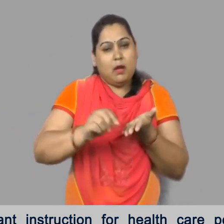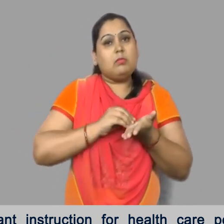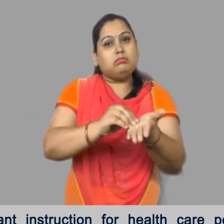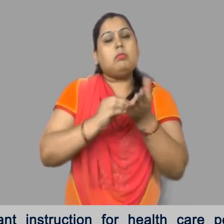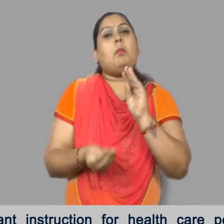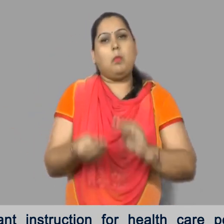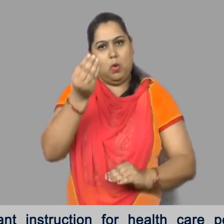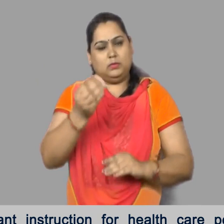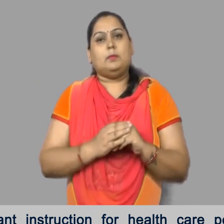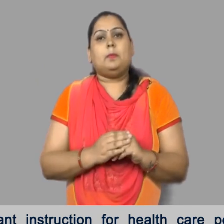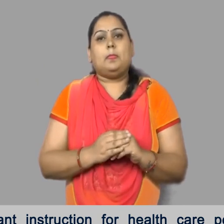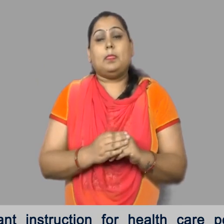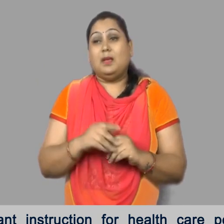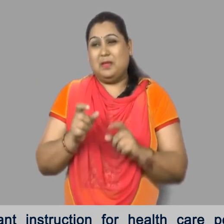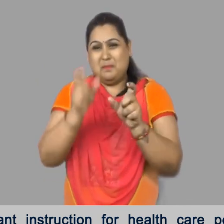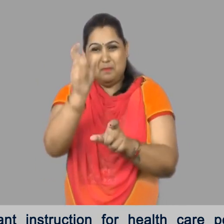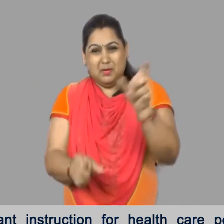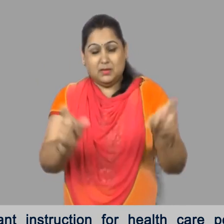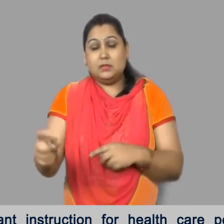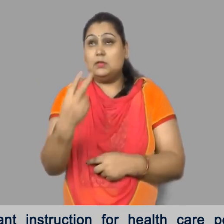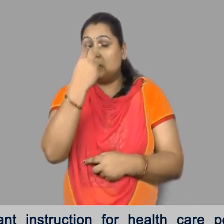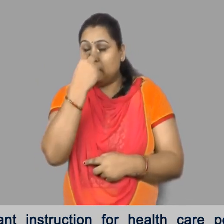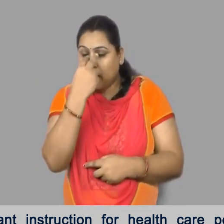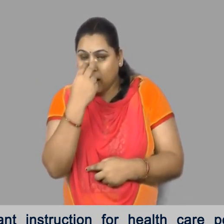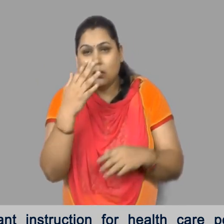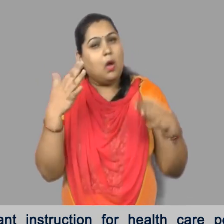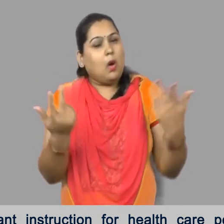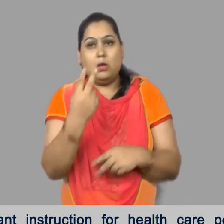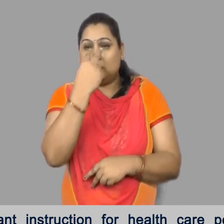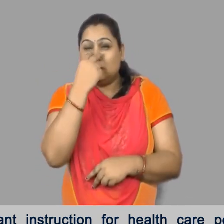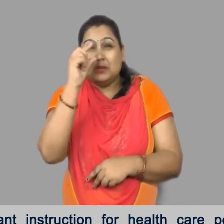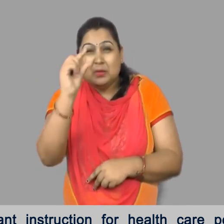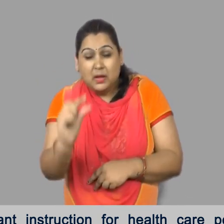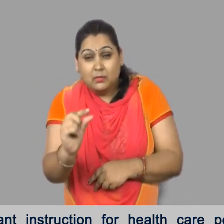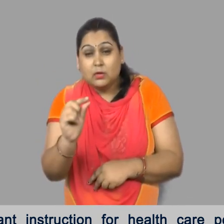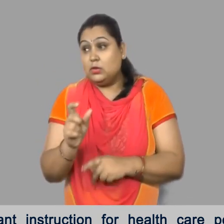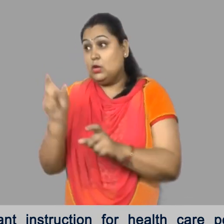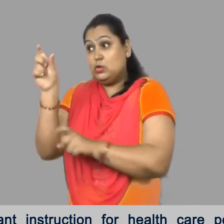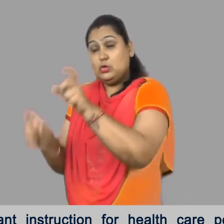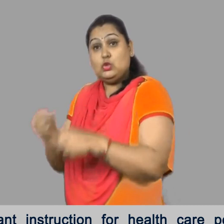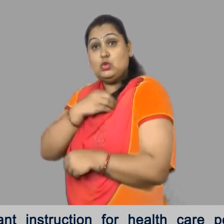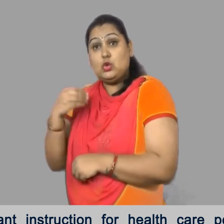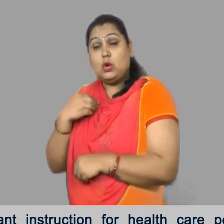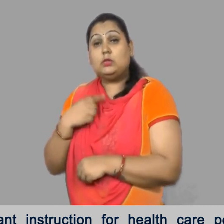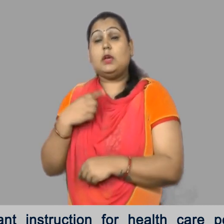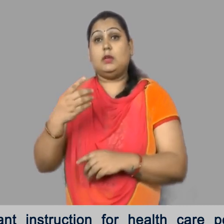and stress be given on written messages. For blind and low sight persons,